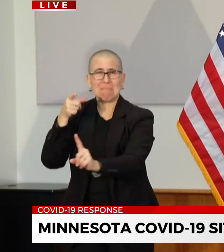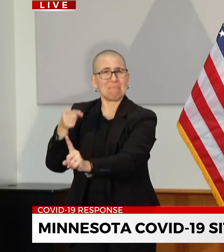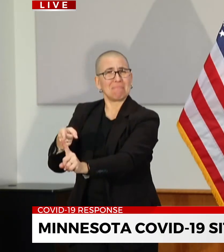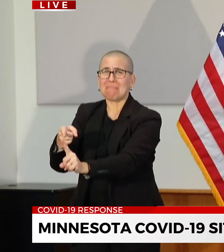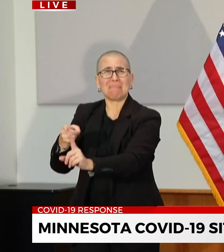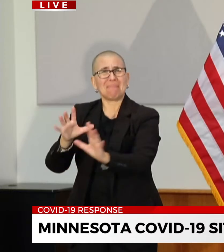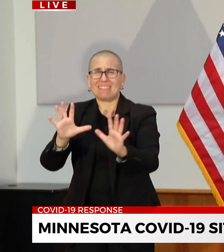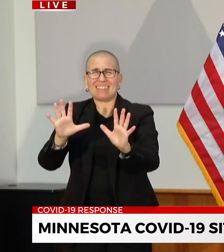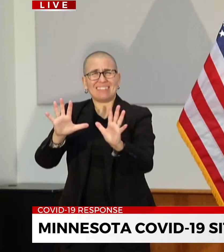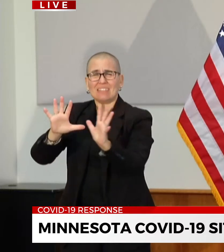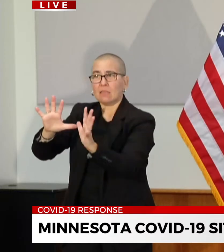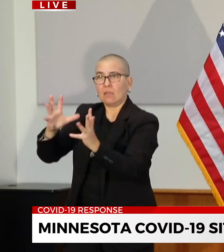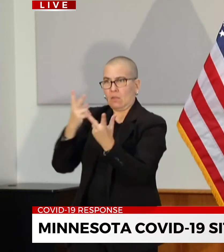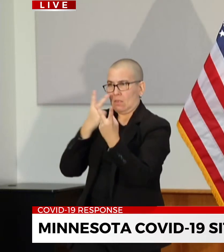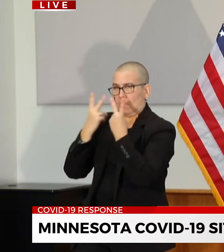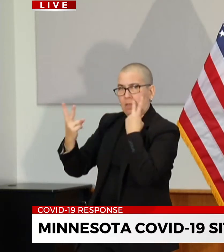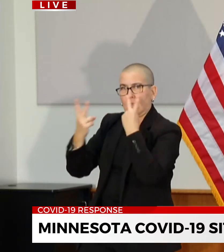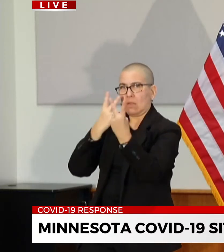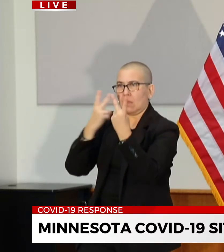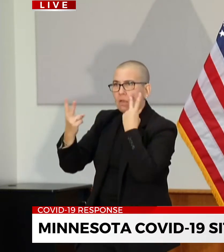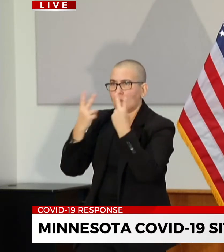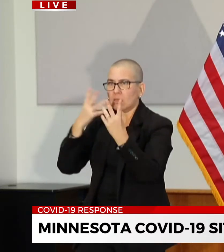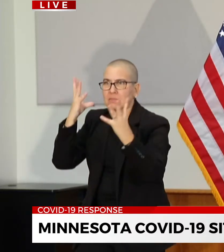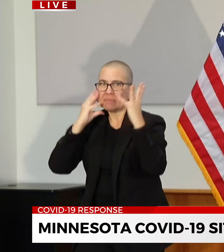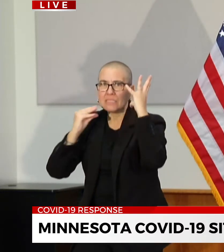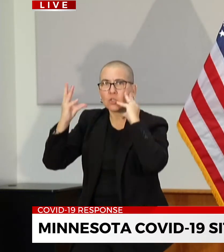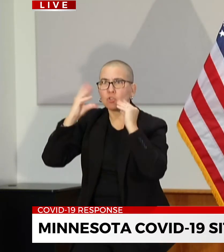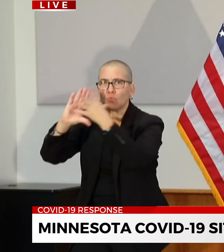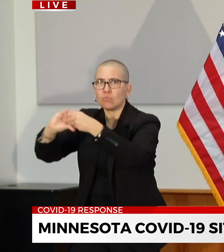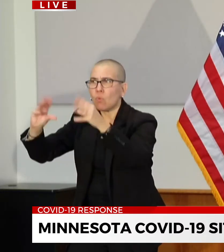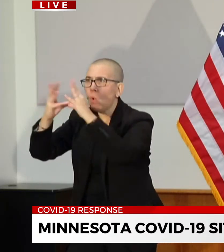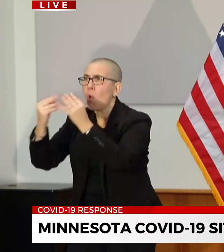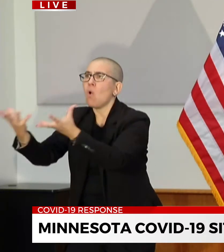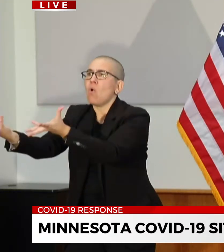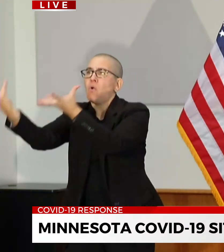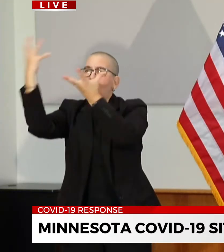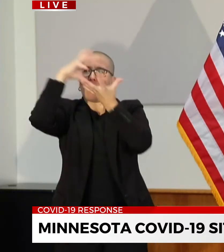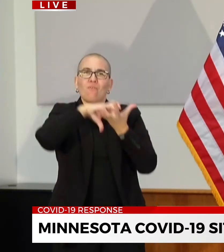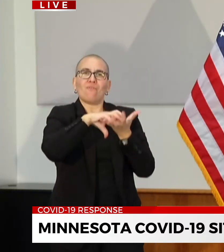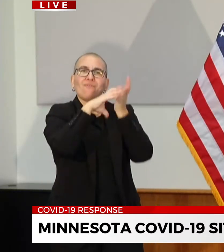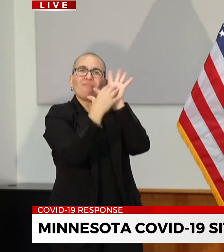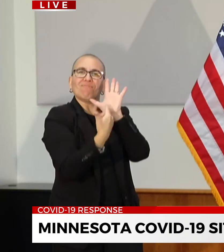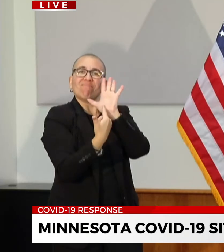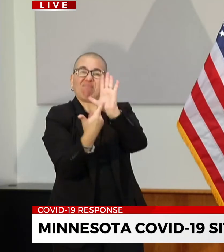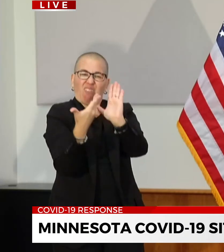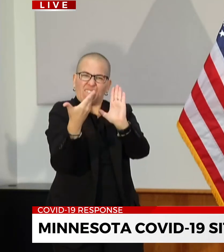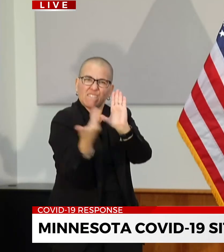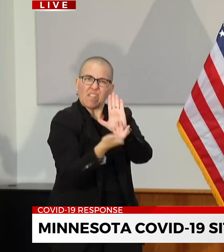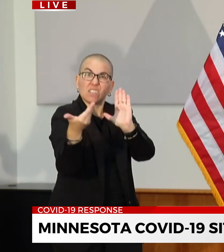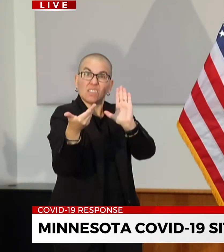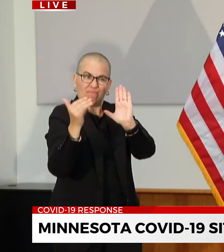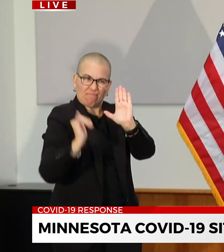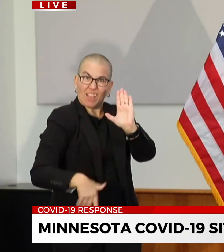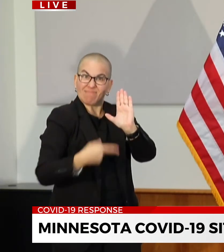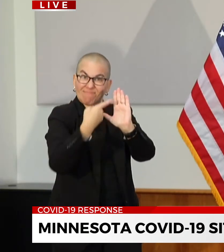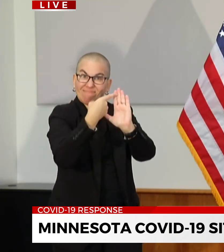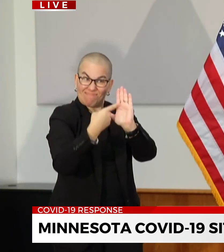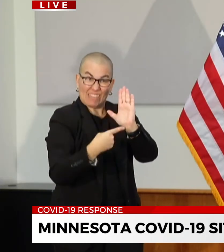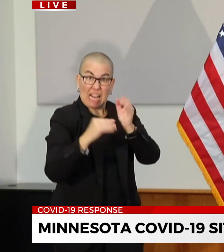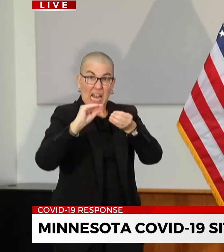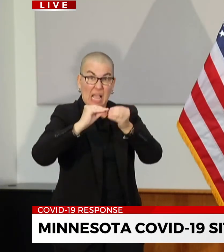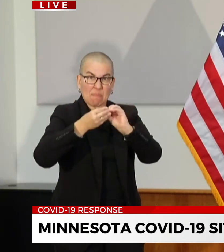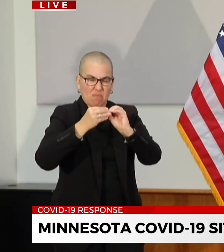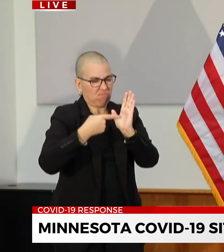and the position that makes the biggest impact on lives to validate their position. And this data of being recognized by third